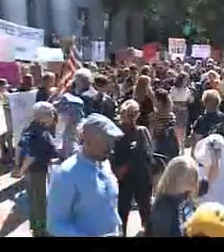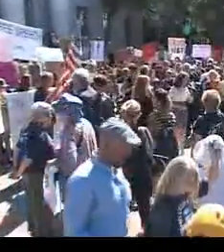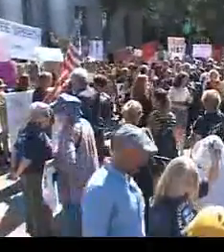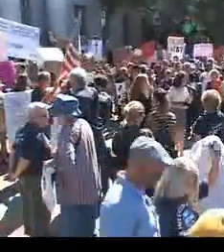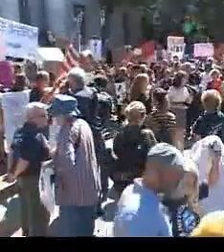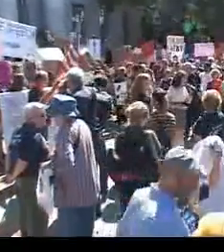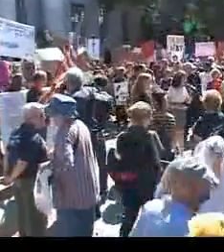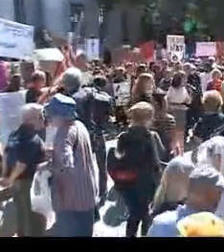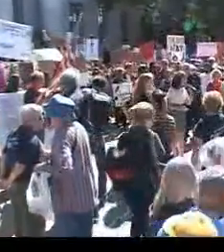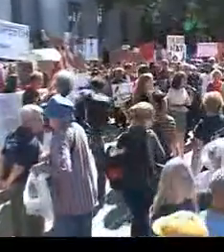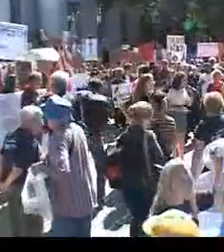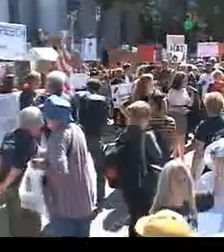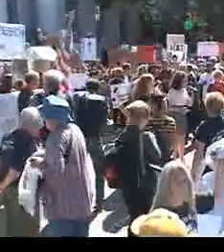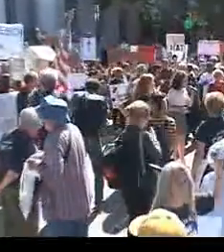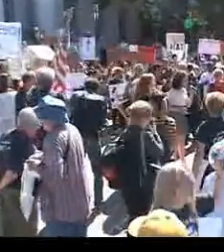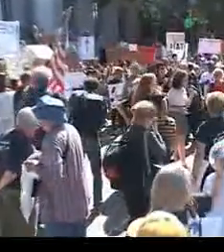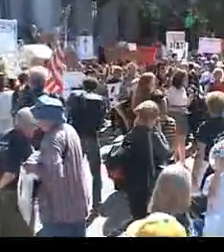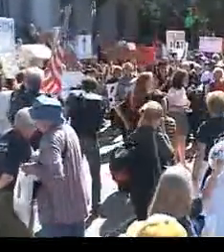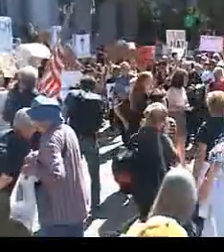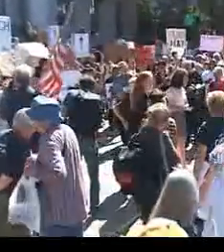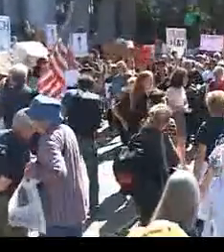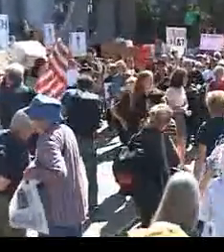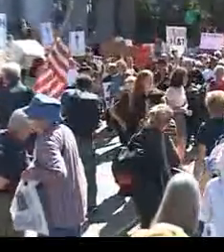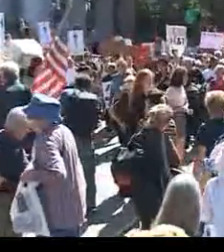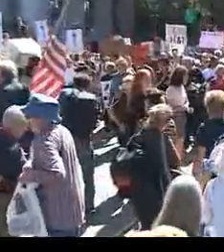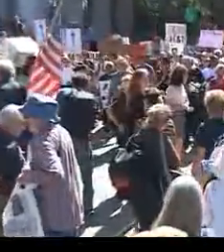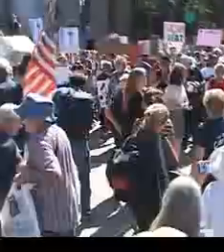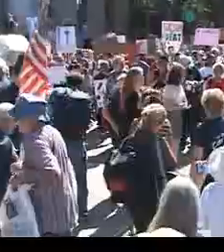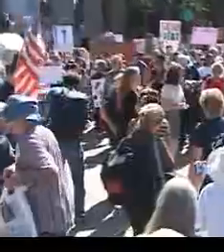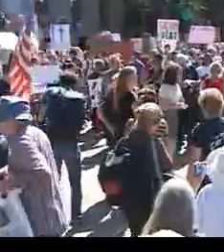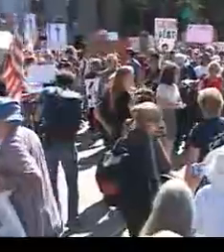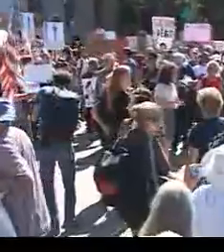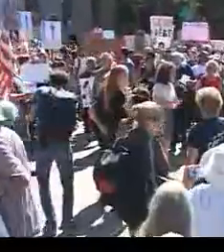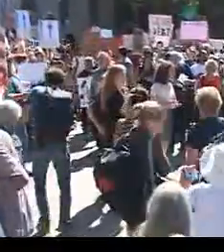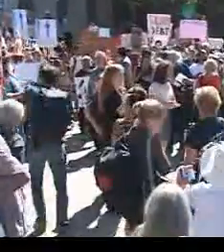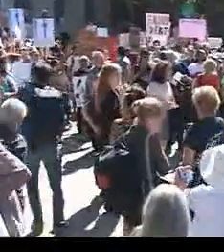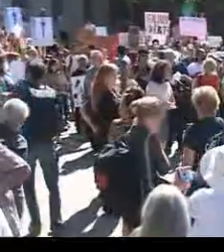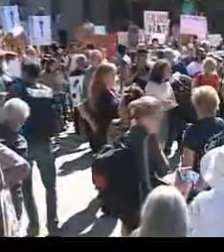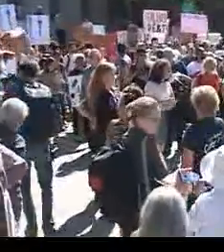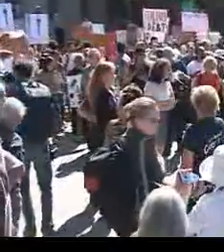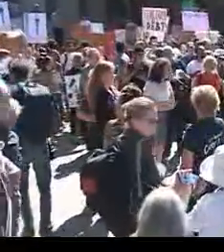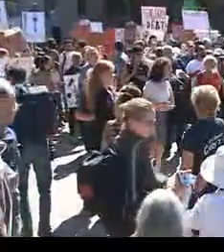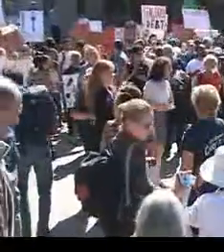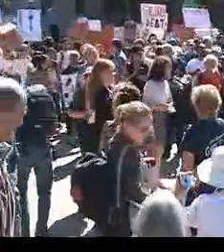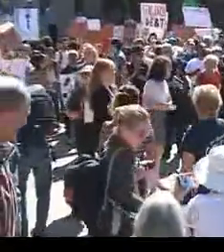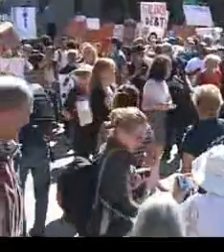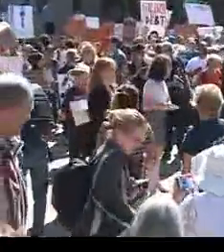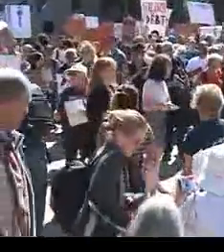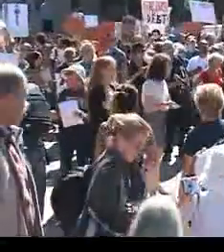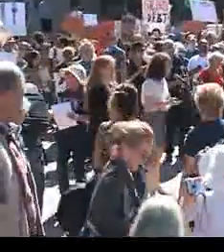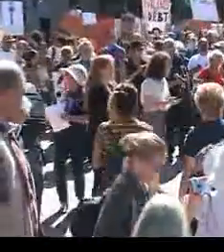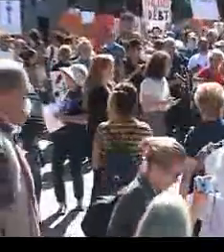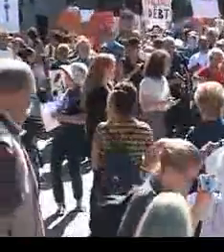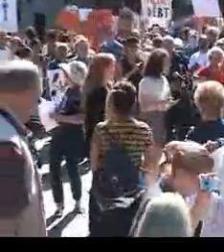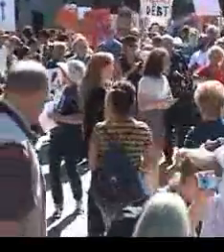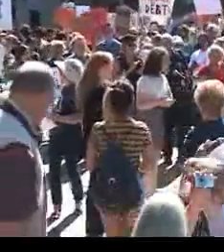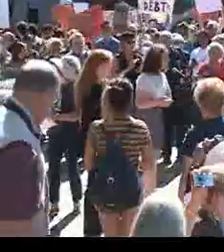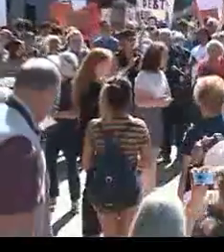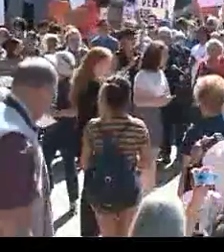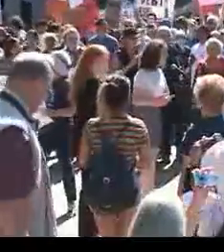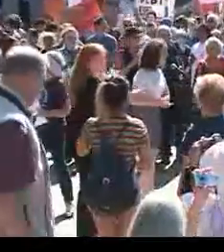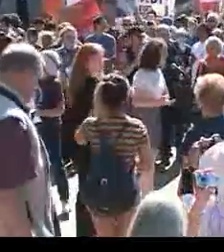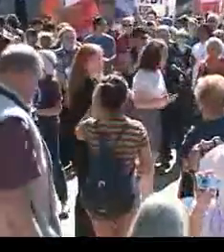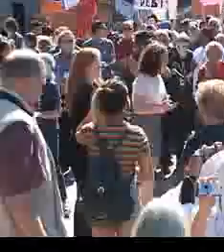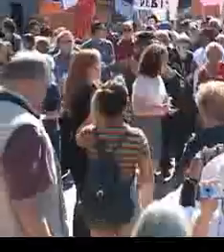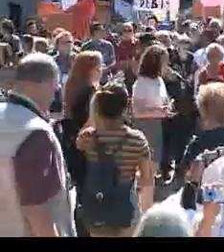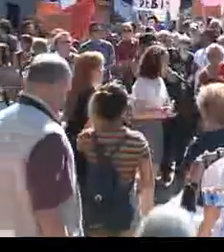Hello, everyone. Thank you so much for coming out. This is really exciting for me as a student. I've been here 4 years, and I haven't